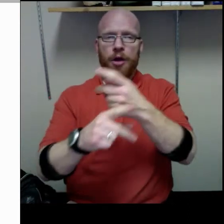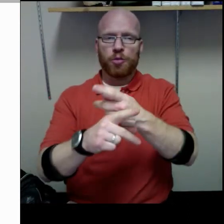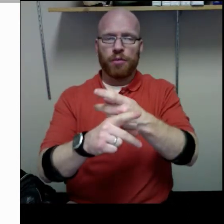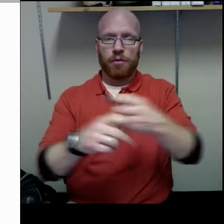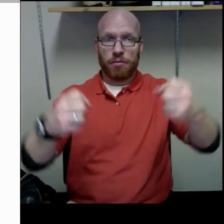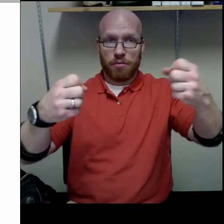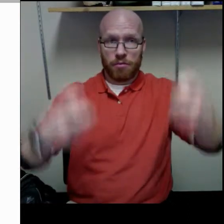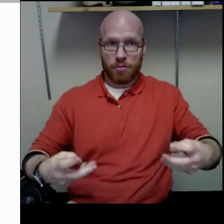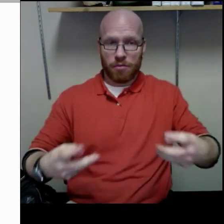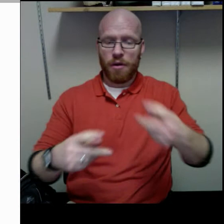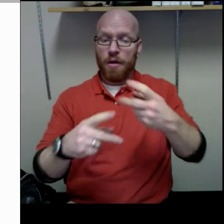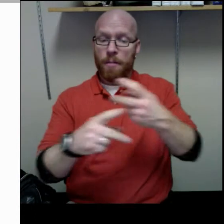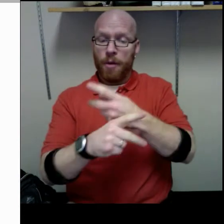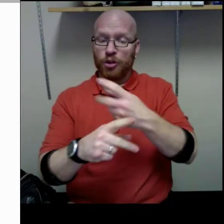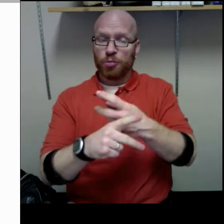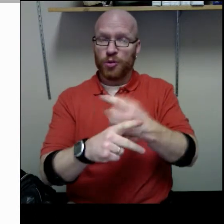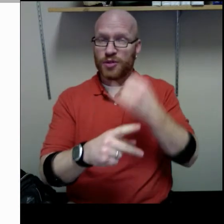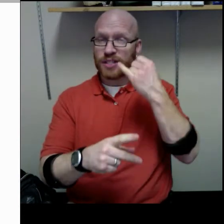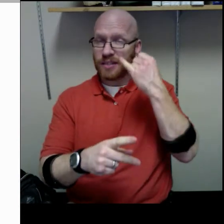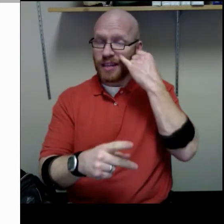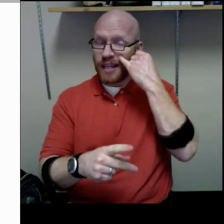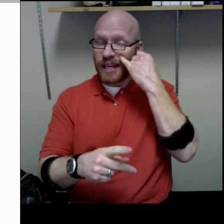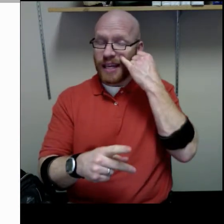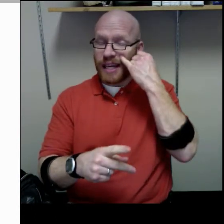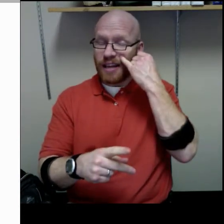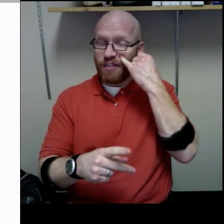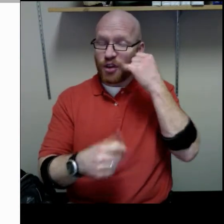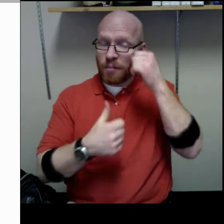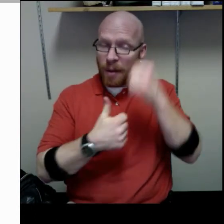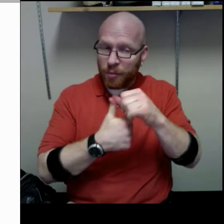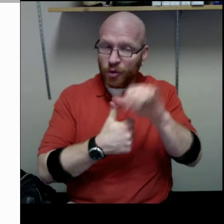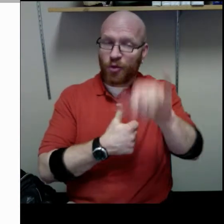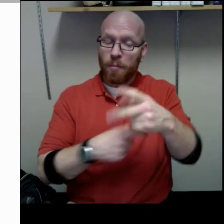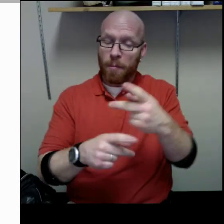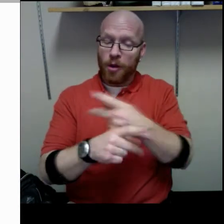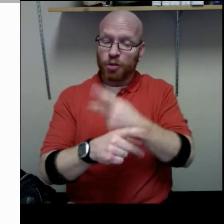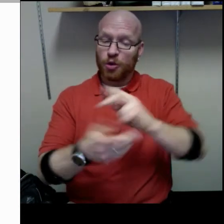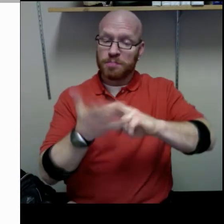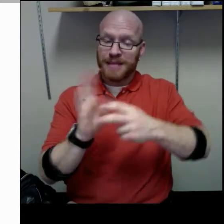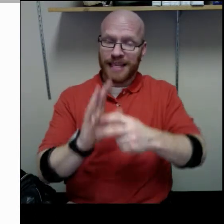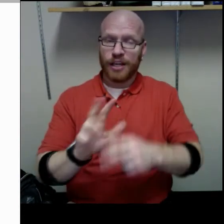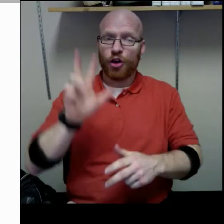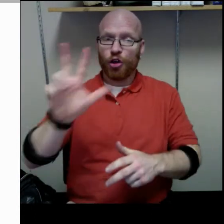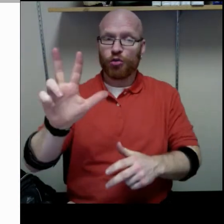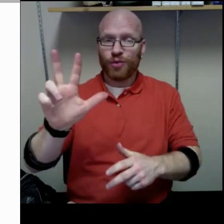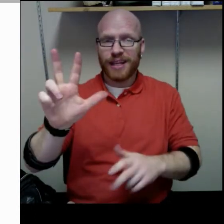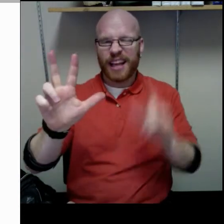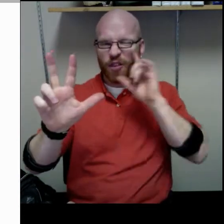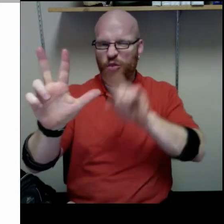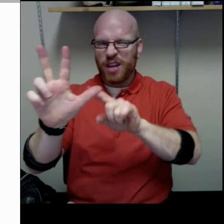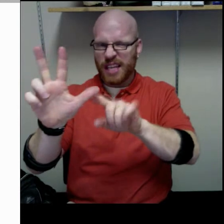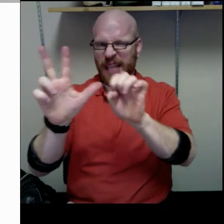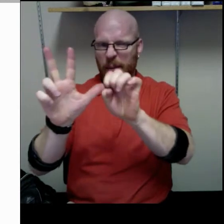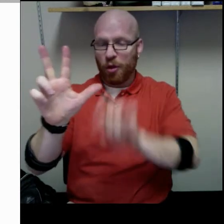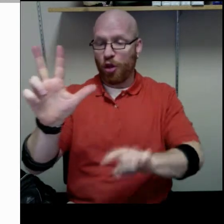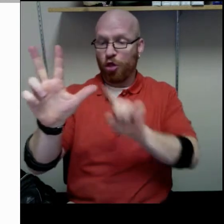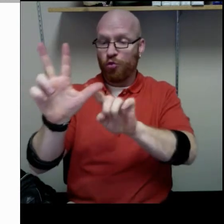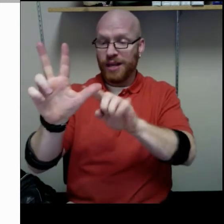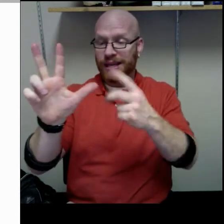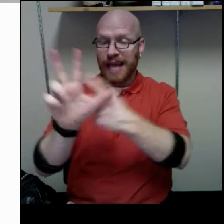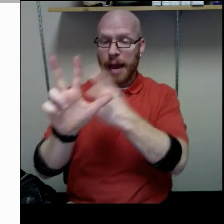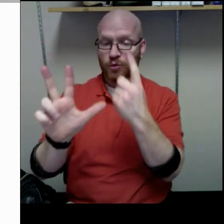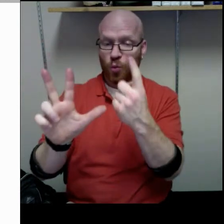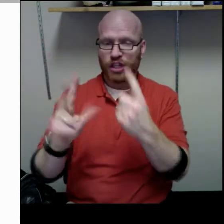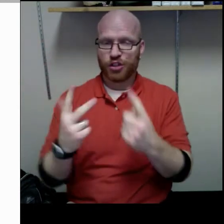multiple. Multiples, if you can remember, multiples mean 3 like for 3 example.